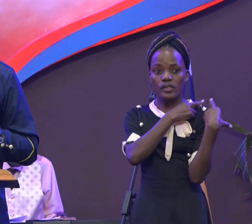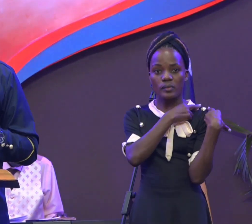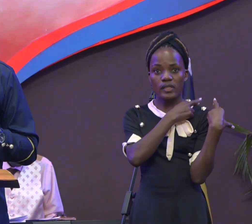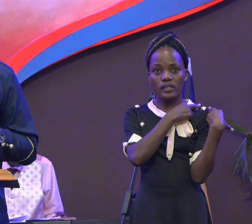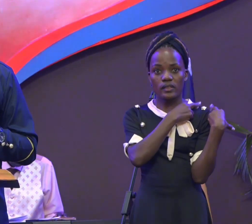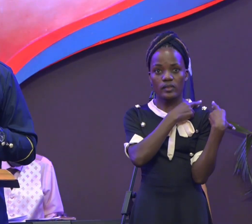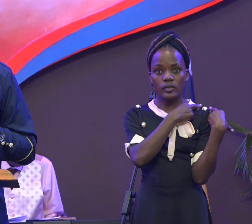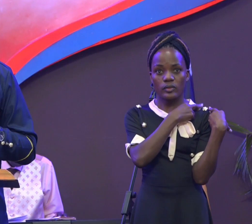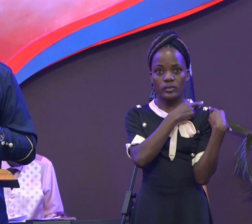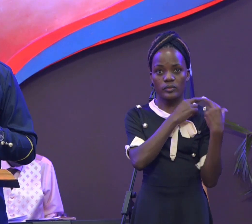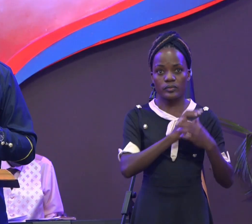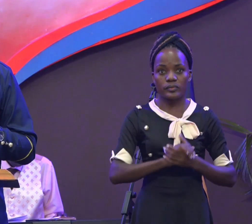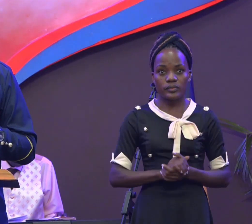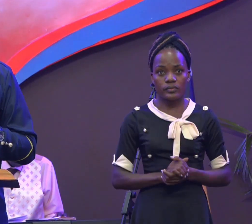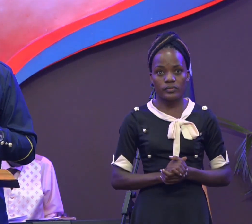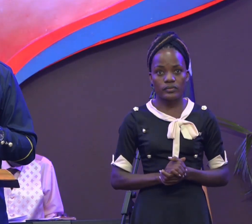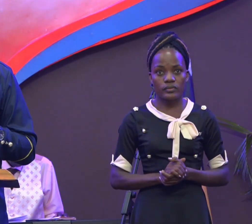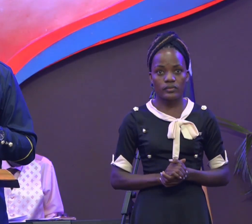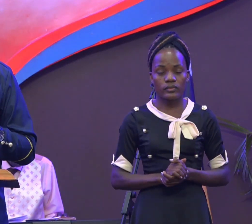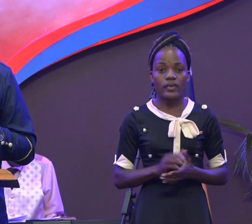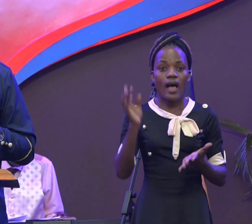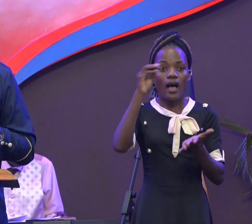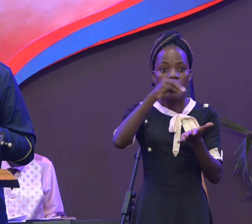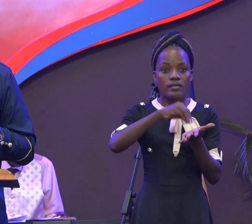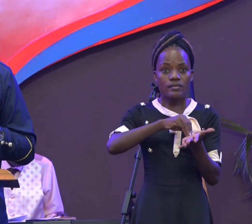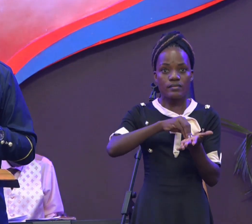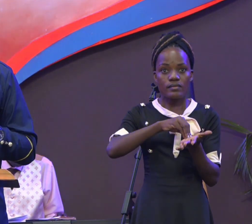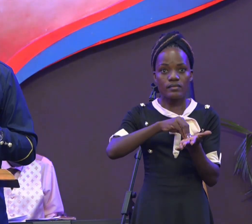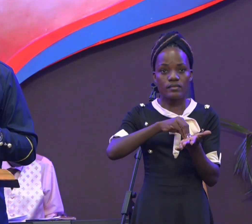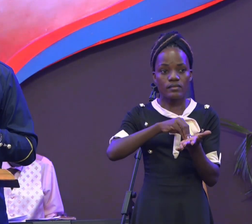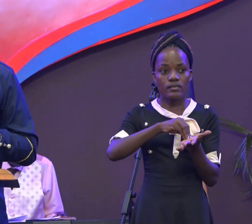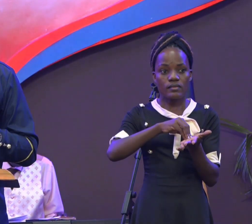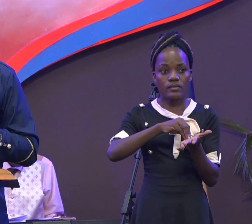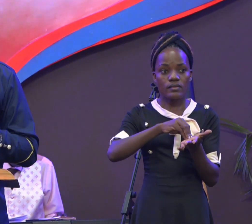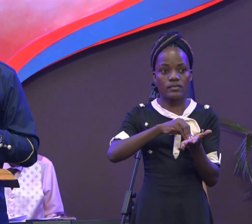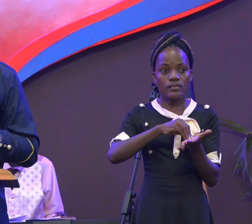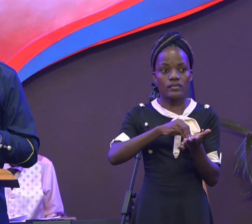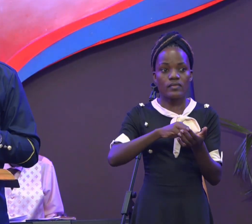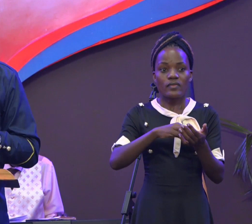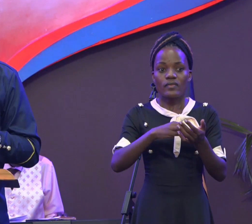worthy of us is what we are doing. I repeat